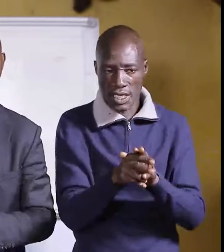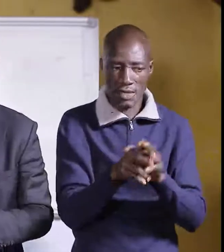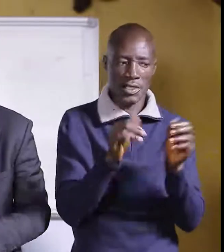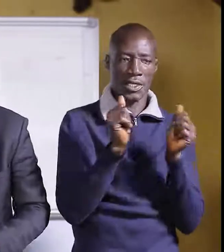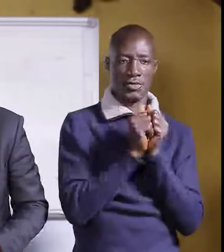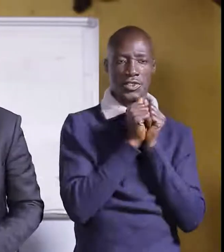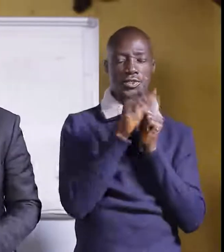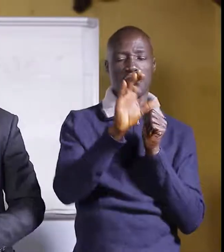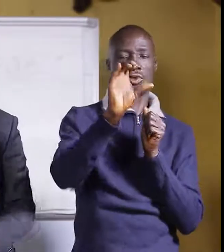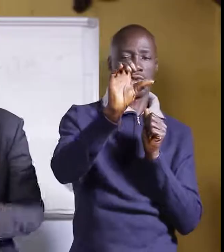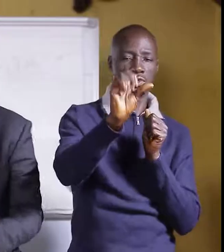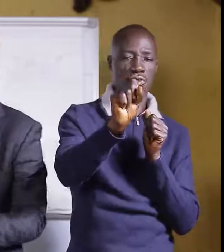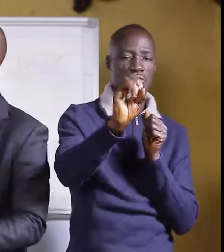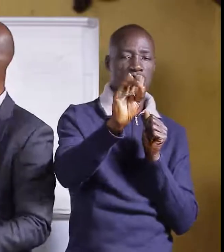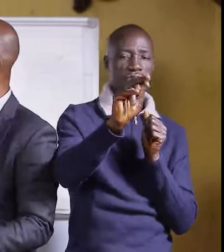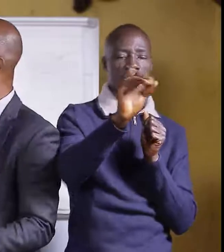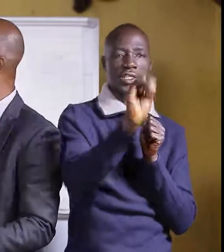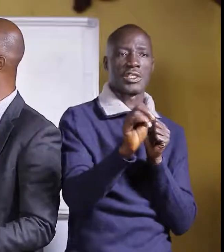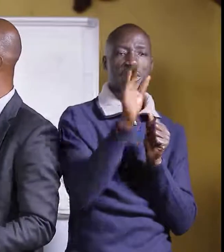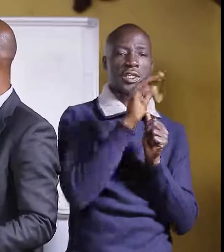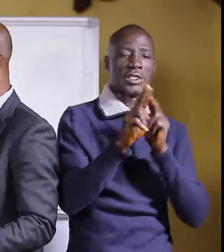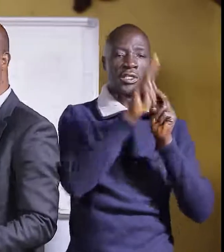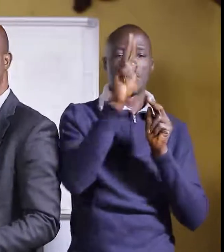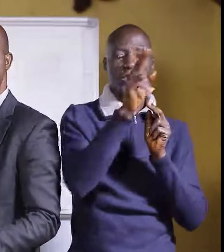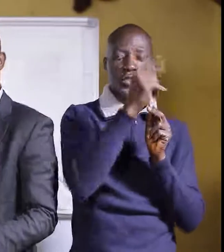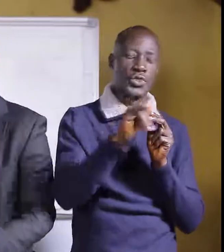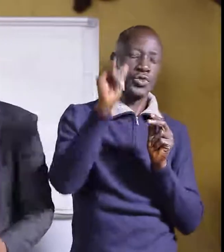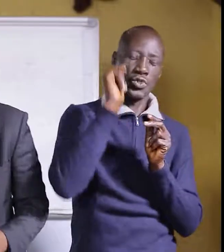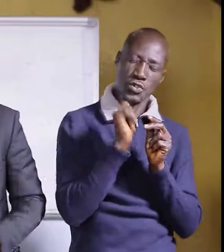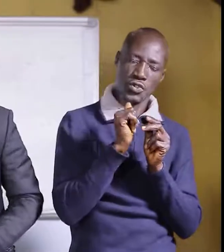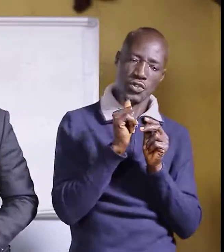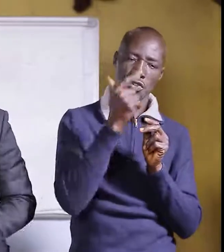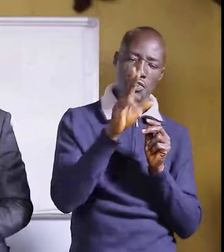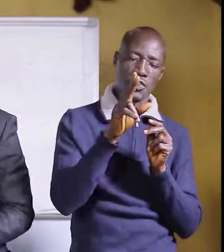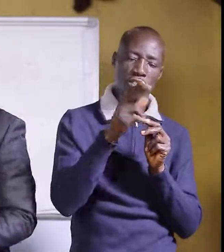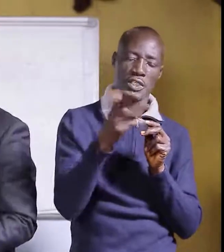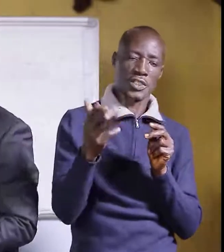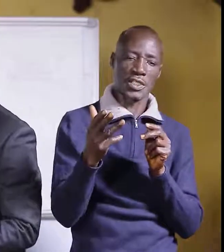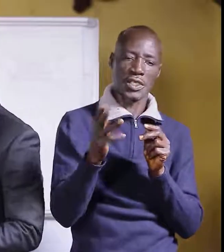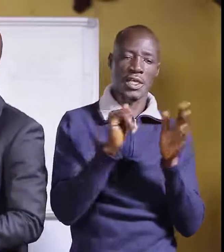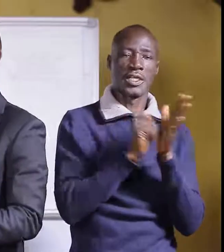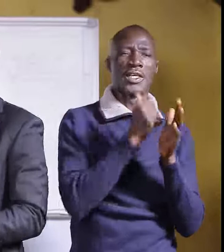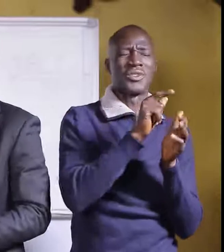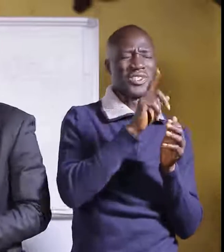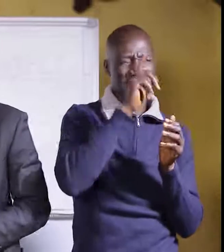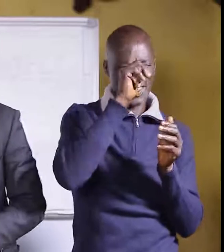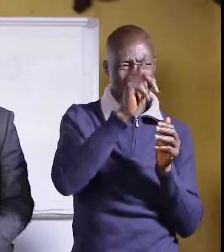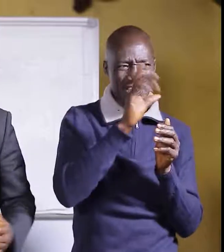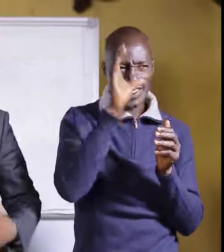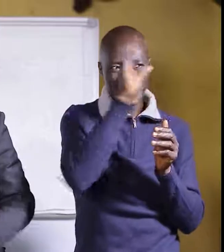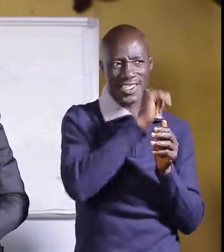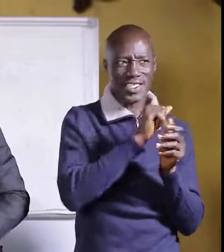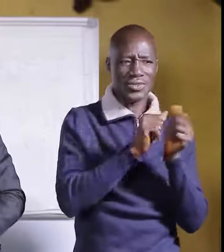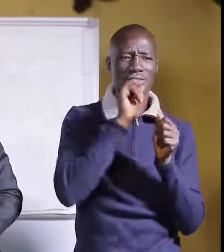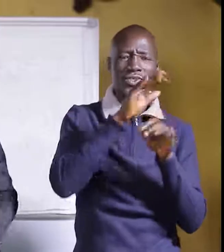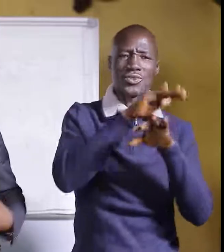an instrument, the next thing is an intelligent guess. And this intelligent guess is called hypothesis. I'll give